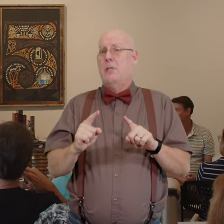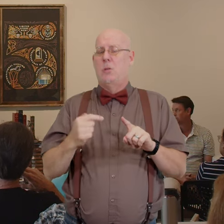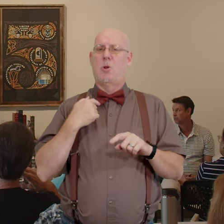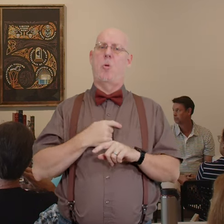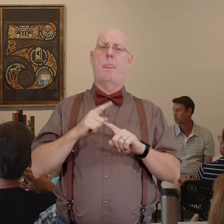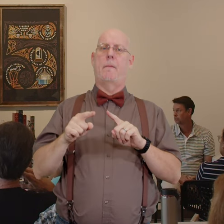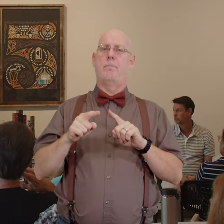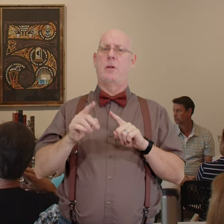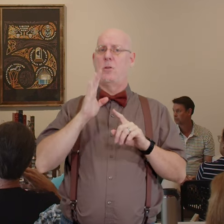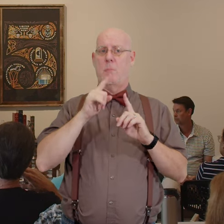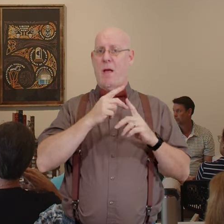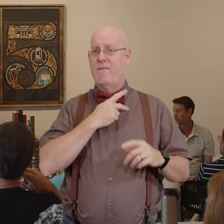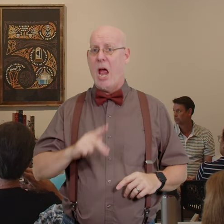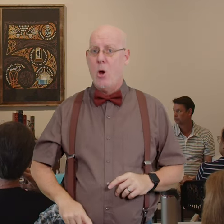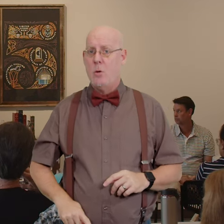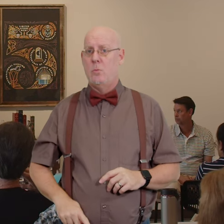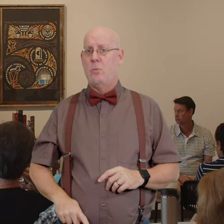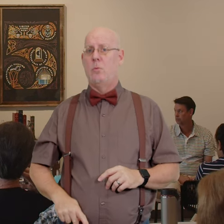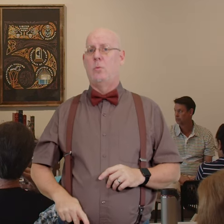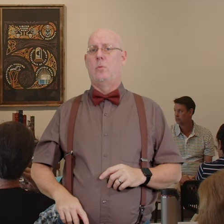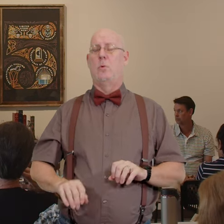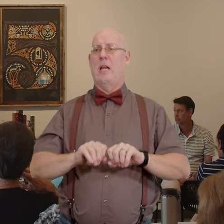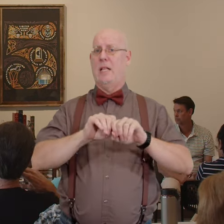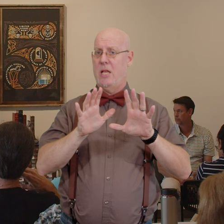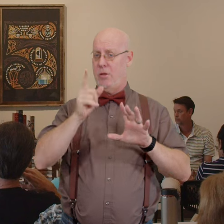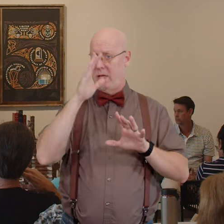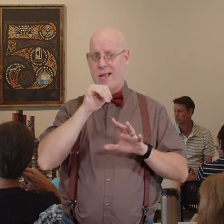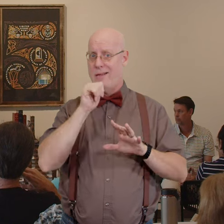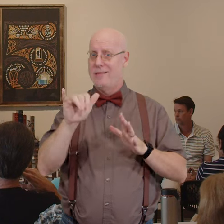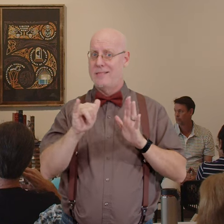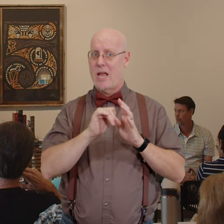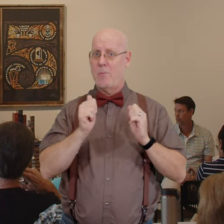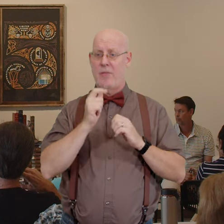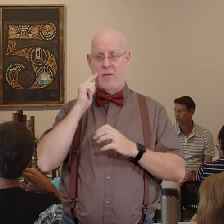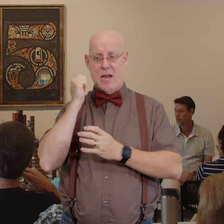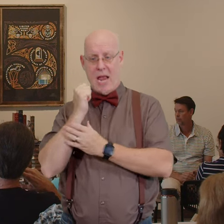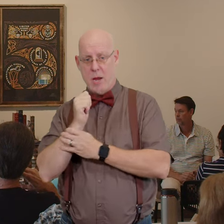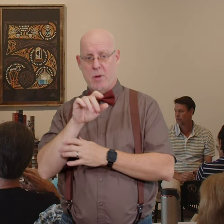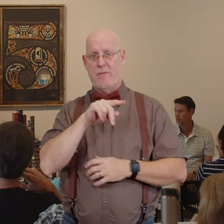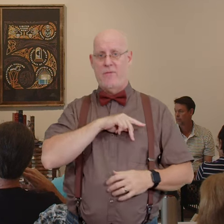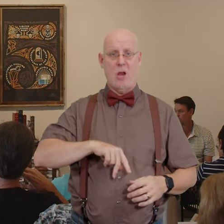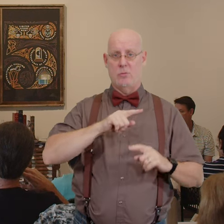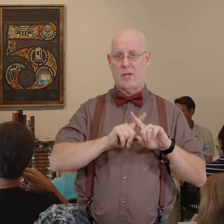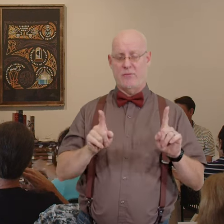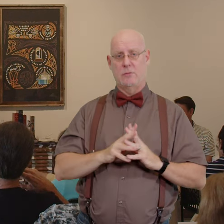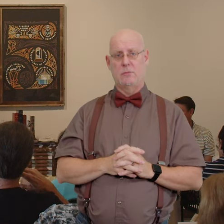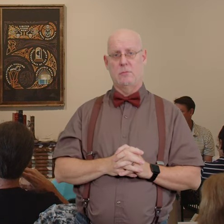happens then is we go, but he references Pharaoh here. And clearly God didn't do the same thing for Abraham that he did for